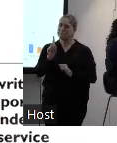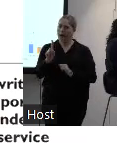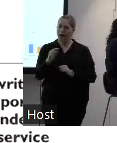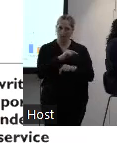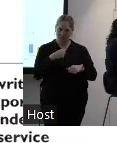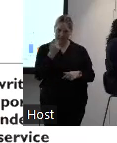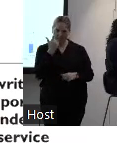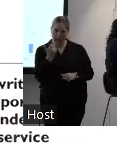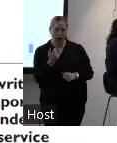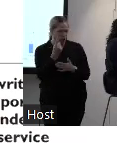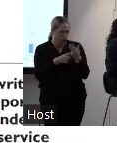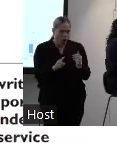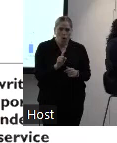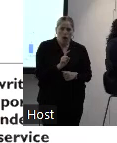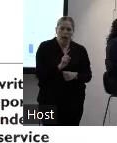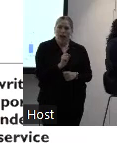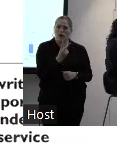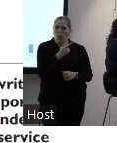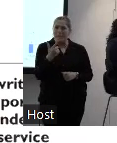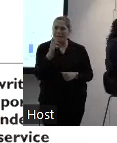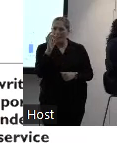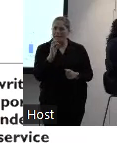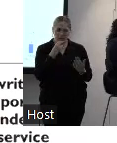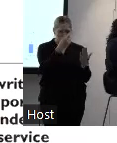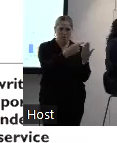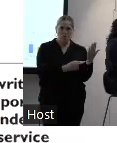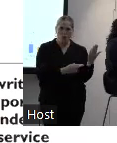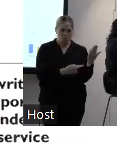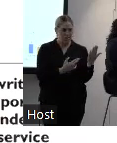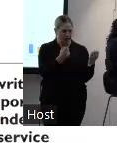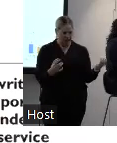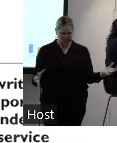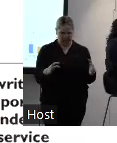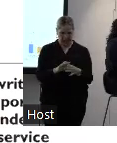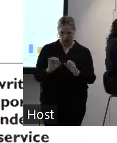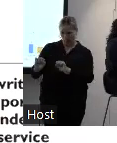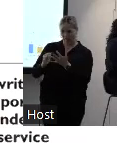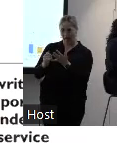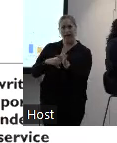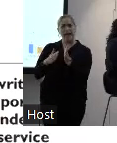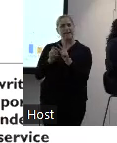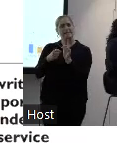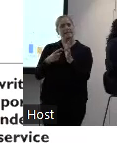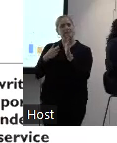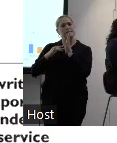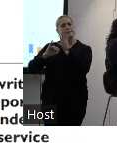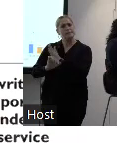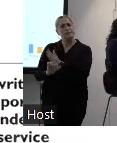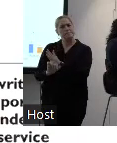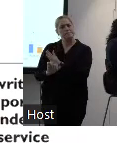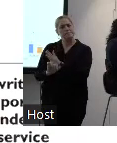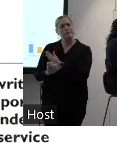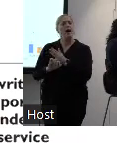relating to those mental health needs. And then concurrently, we found that only 13% of the reports had information on